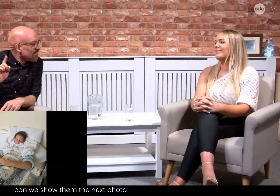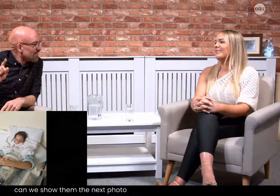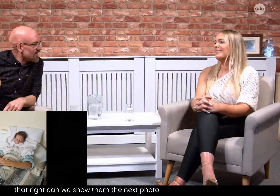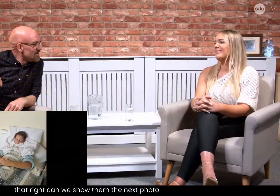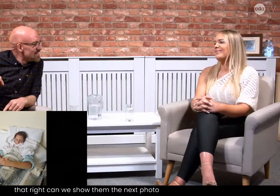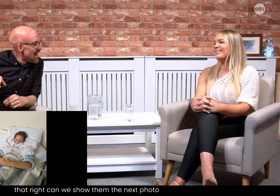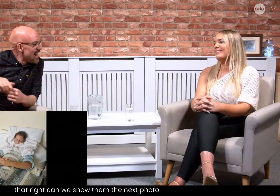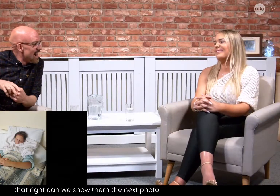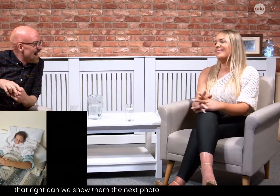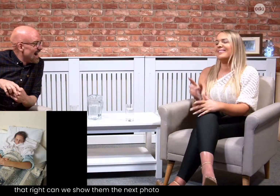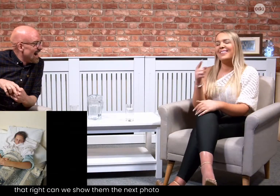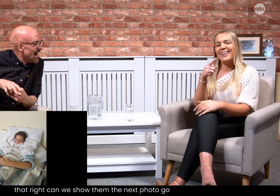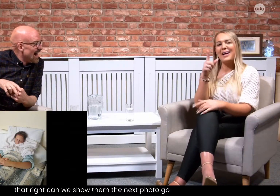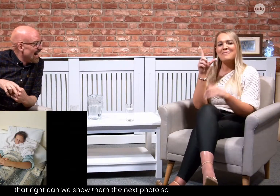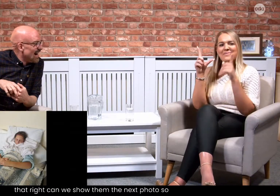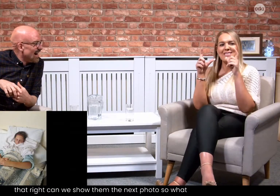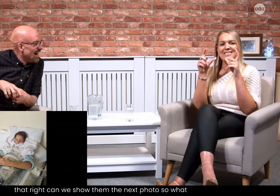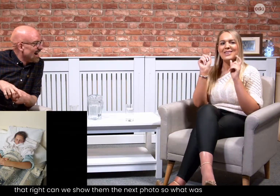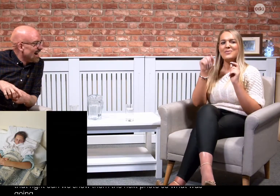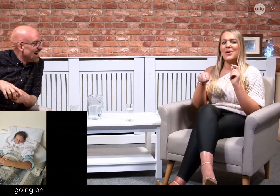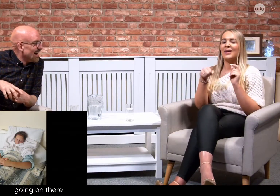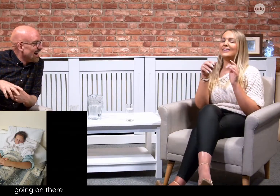So what's going on there?